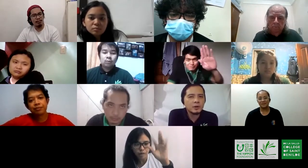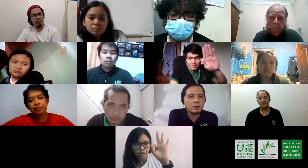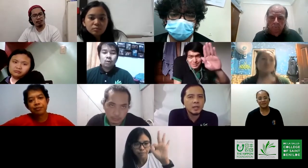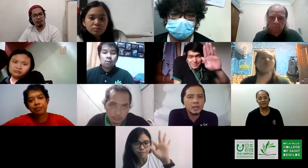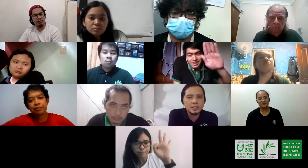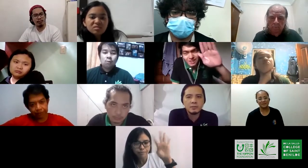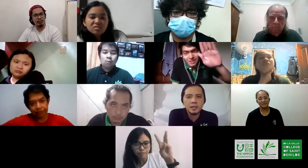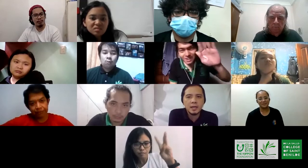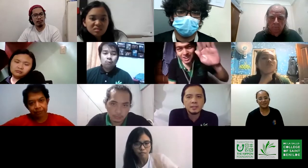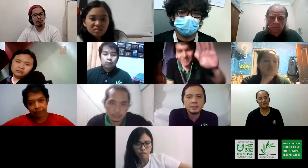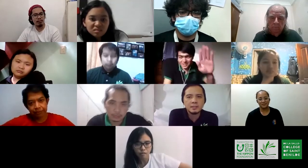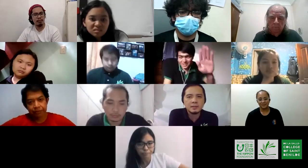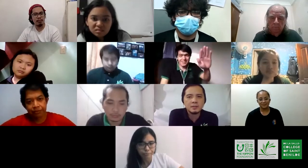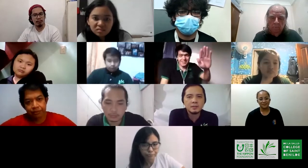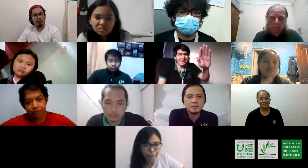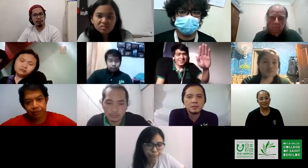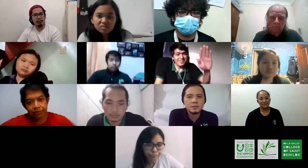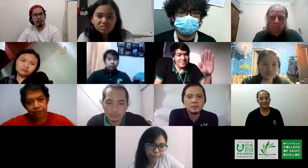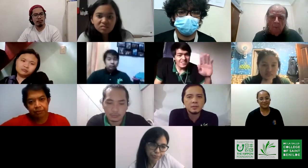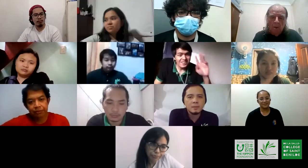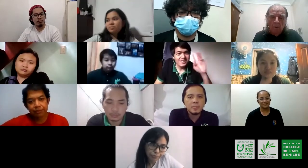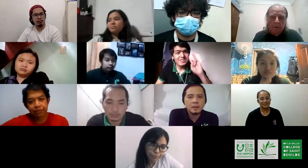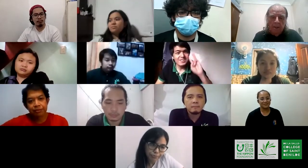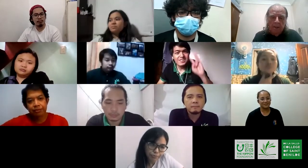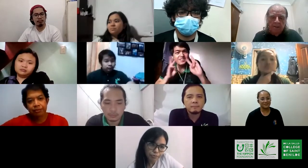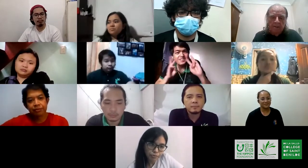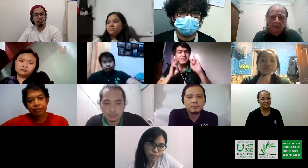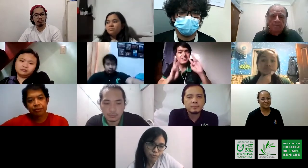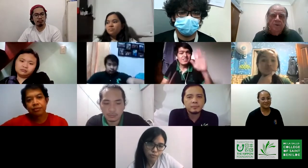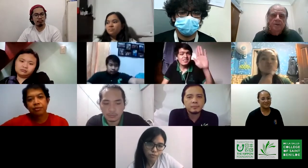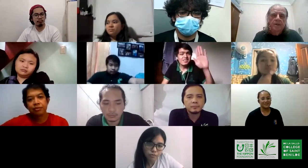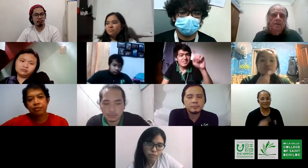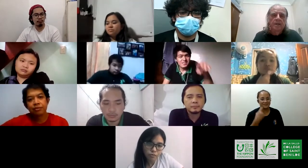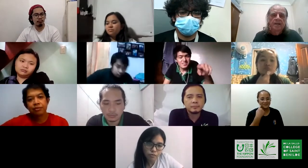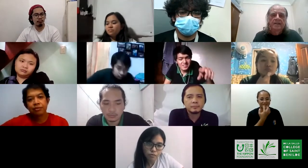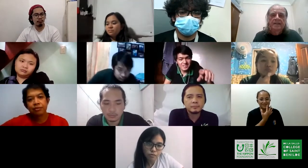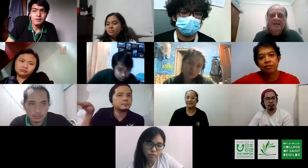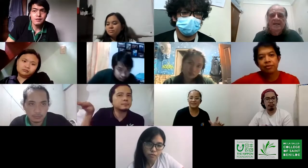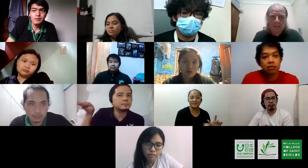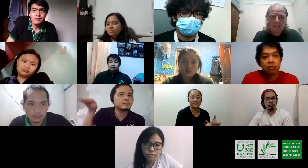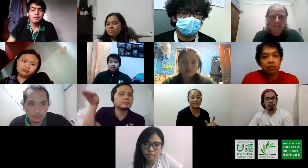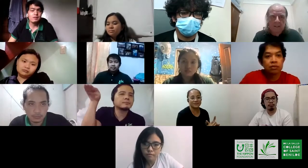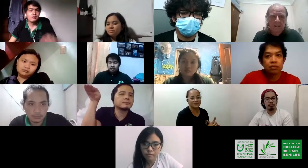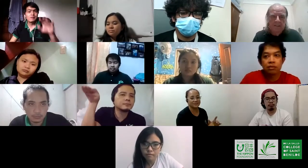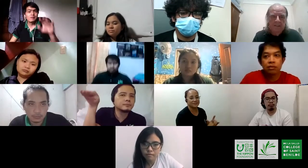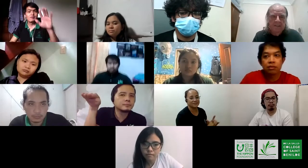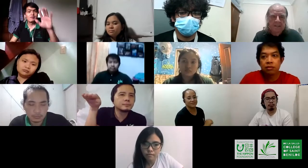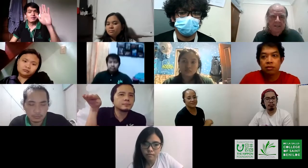but in the internet it said that it was in 1996.